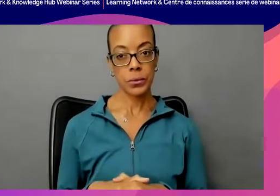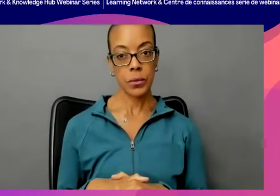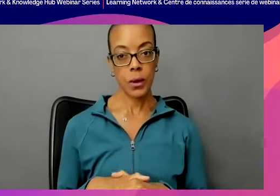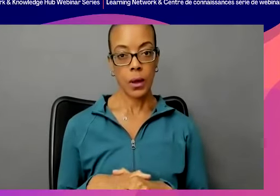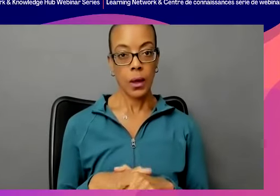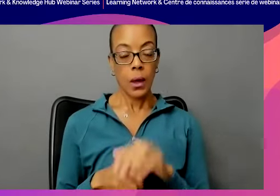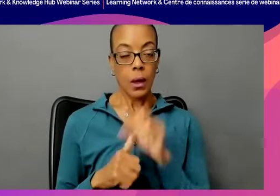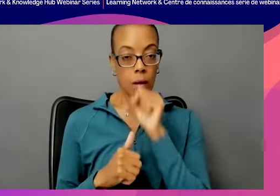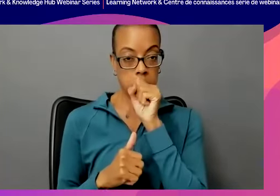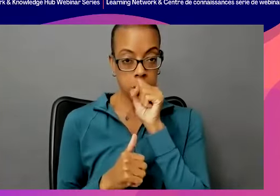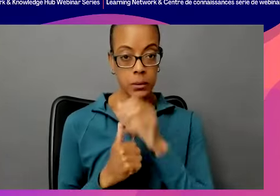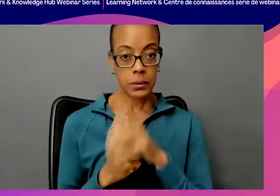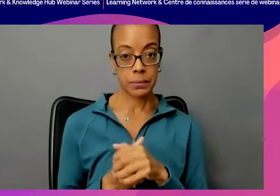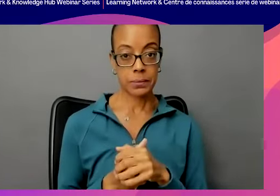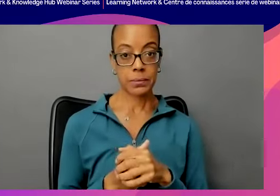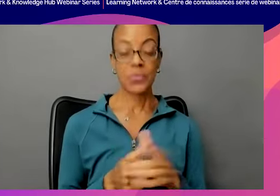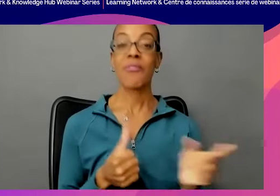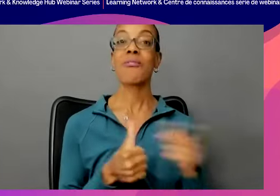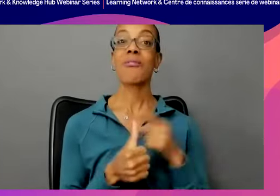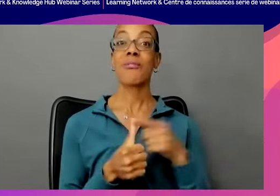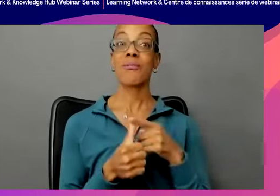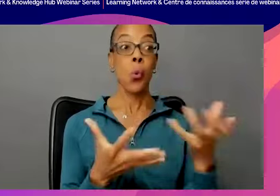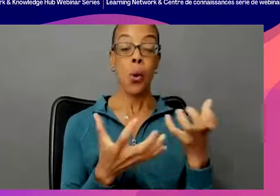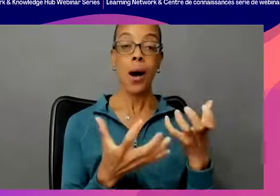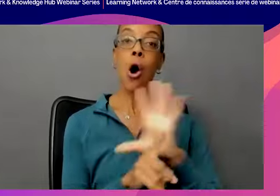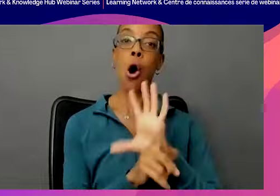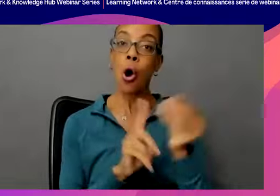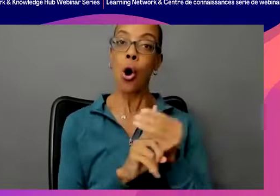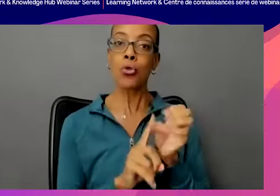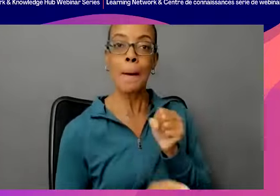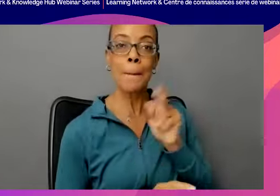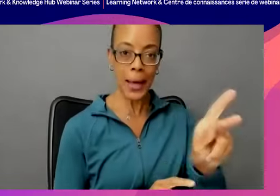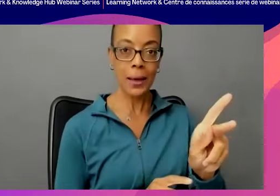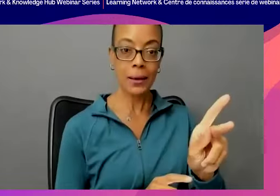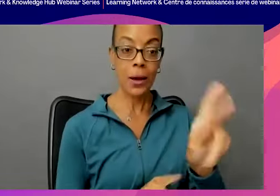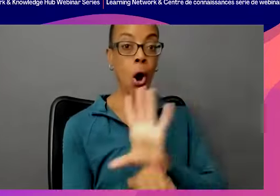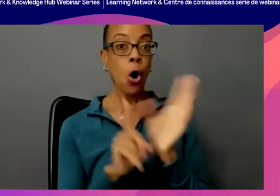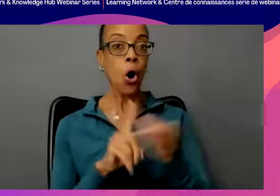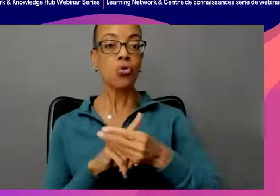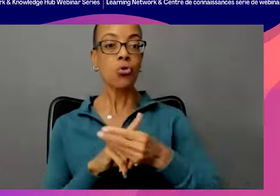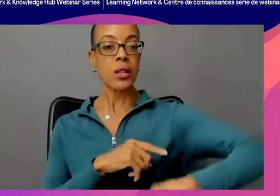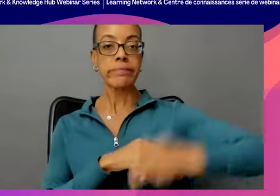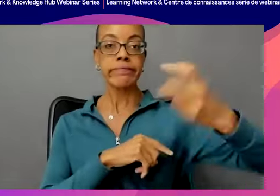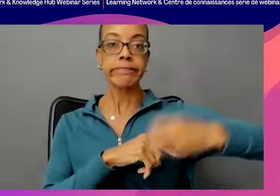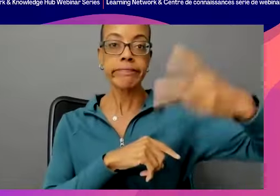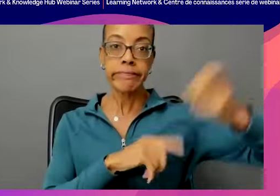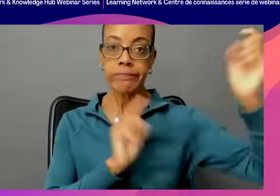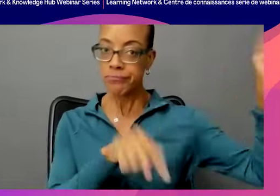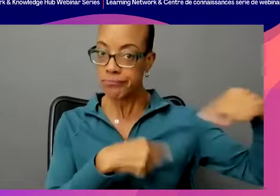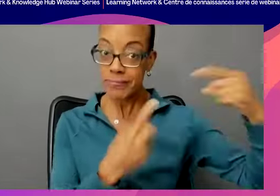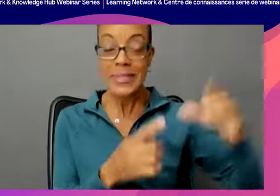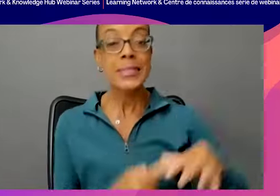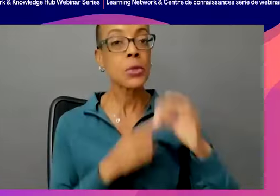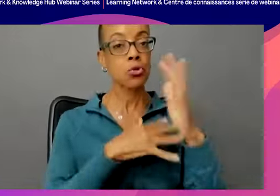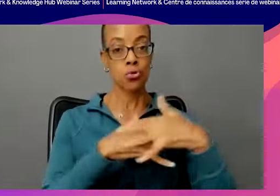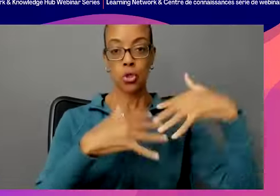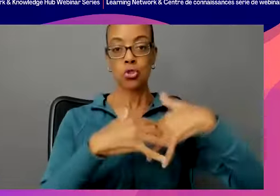The first thing they said is to bring back culture. Culture has been systematically taken away from families, especially Indigenous families through